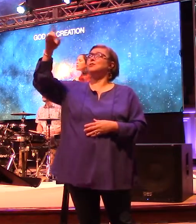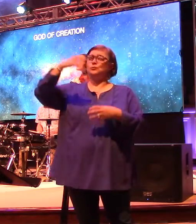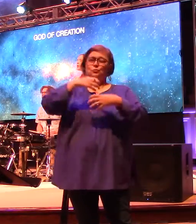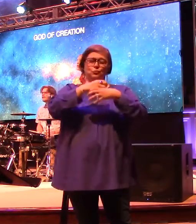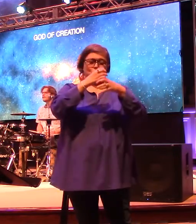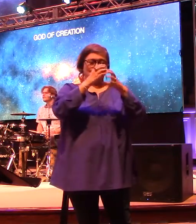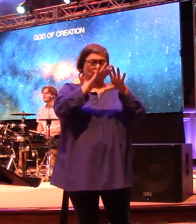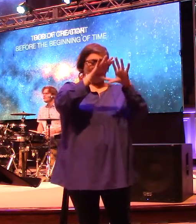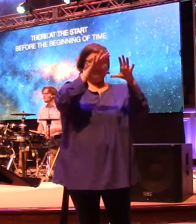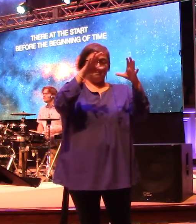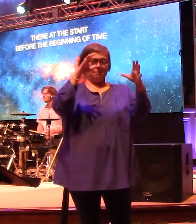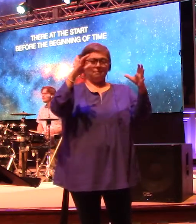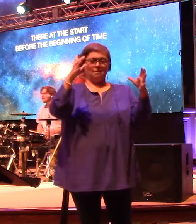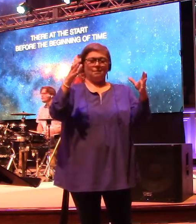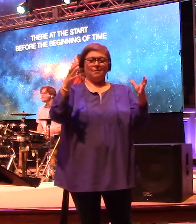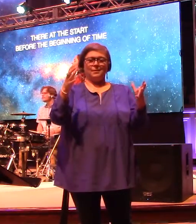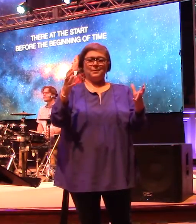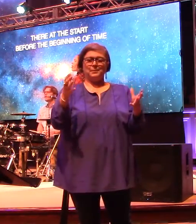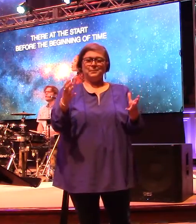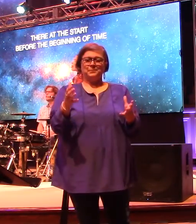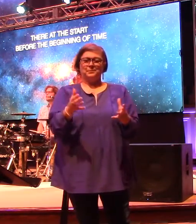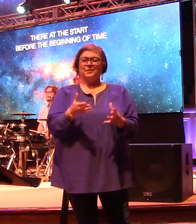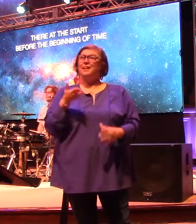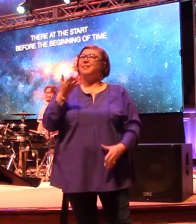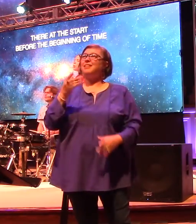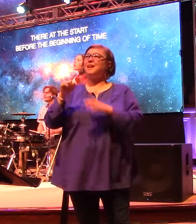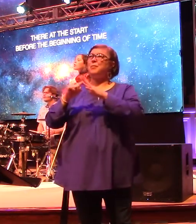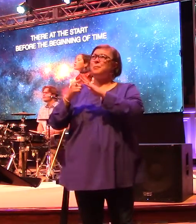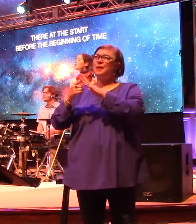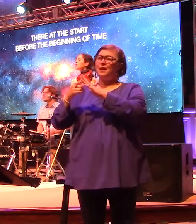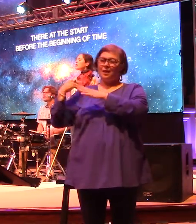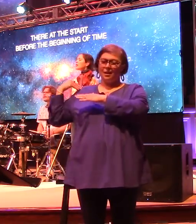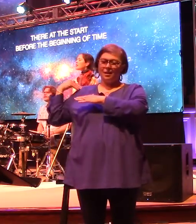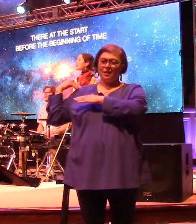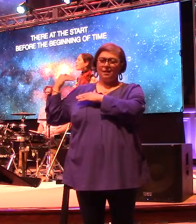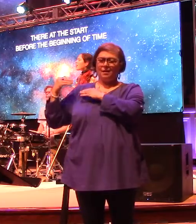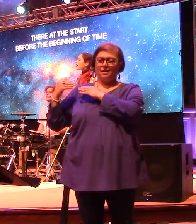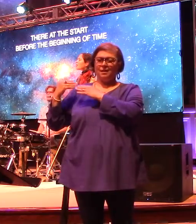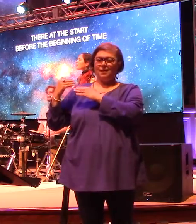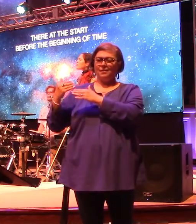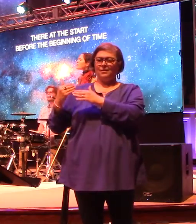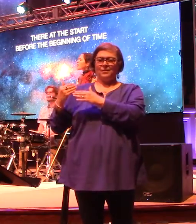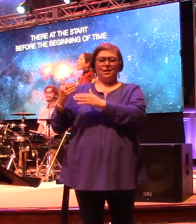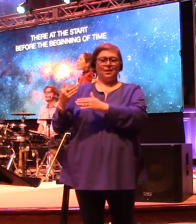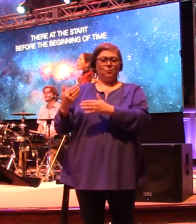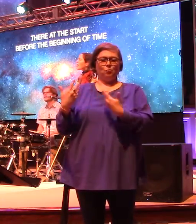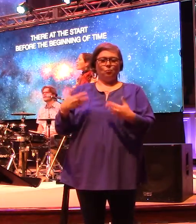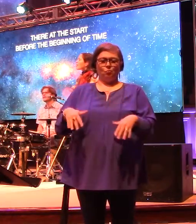Before the beginning.